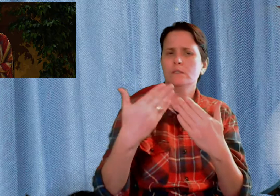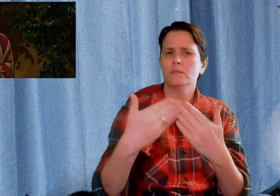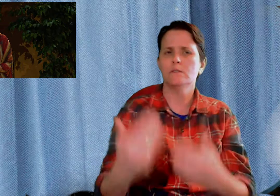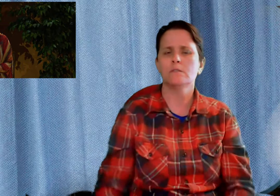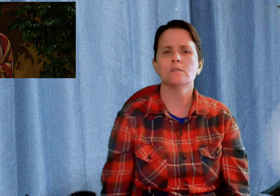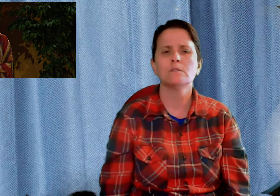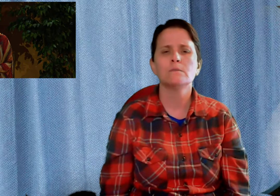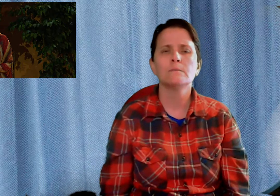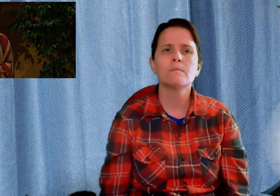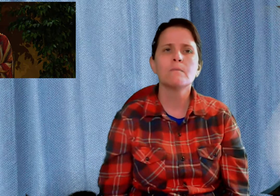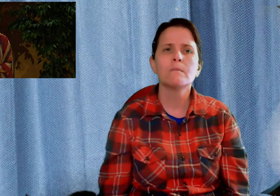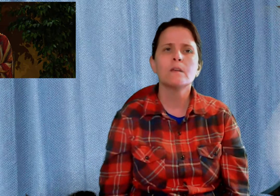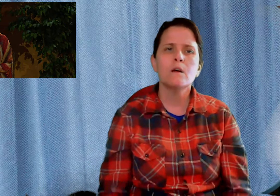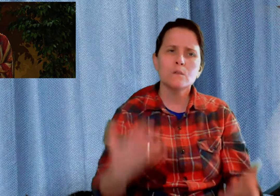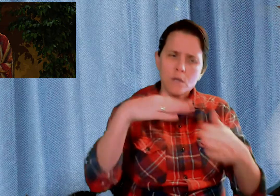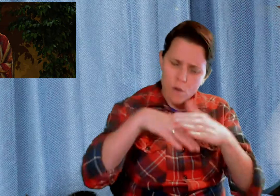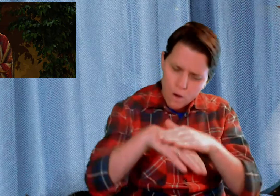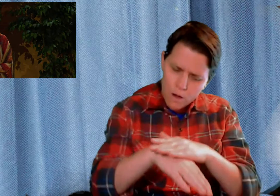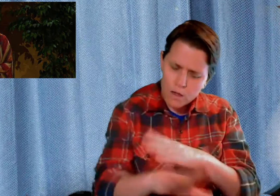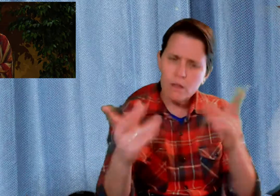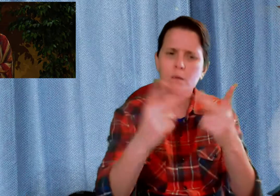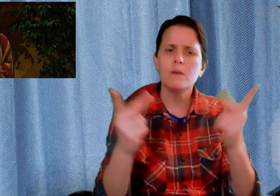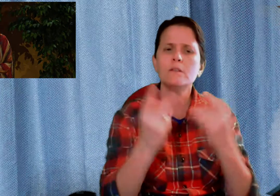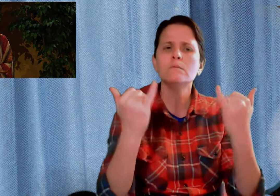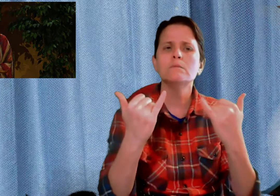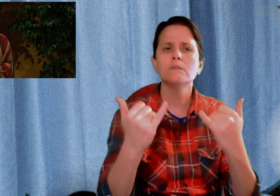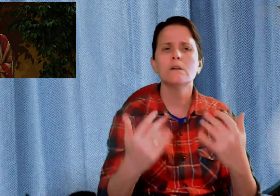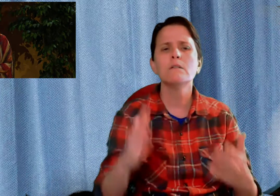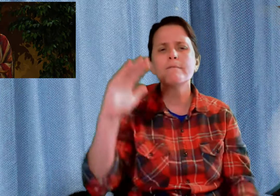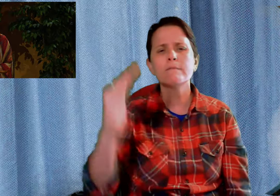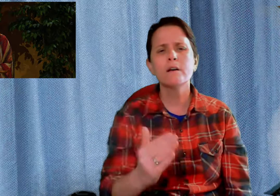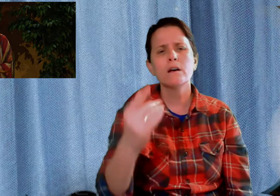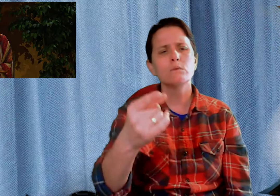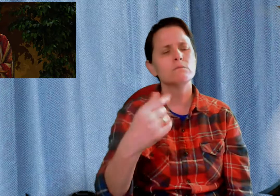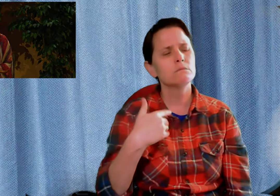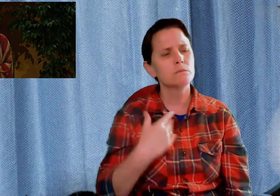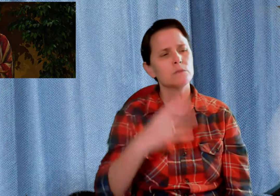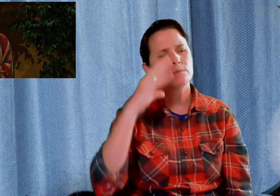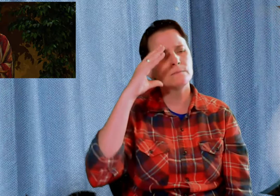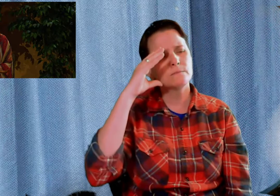And I invite you to close your eyes and just take a deep breath in.